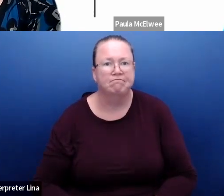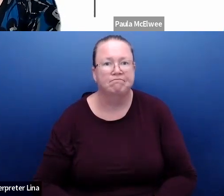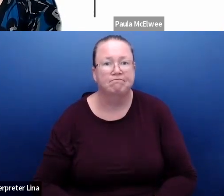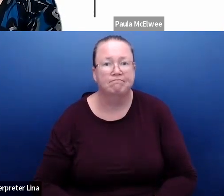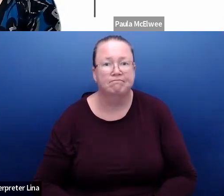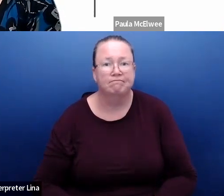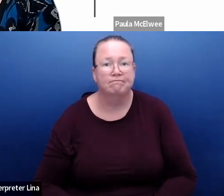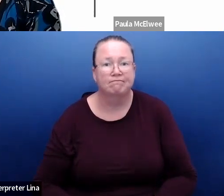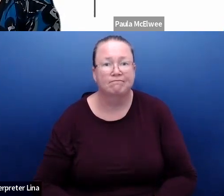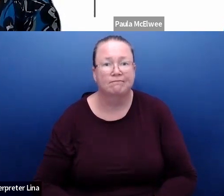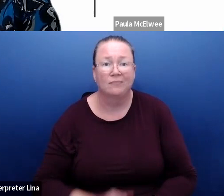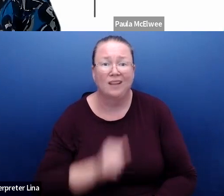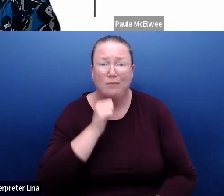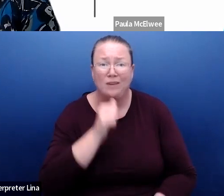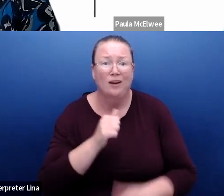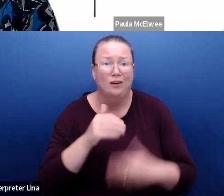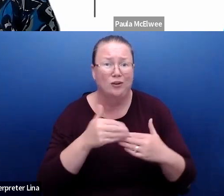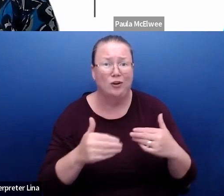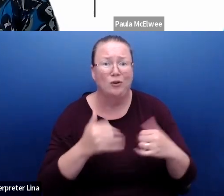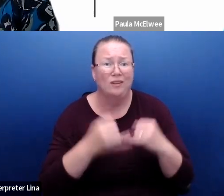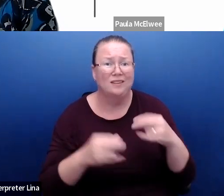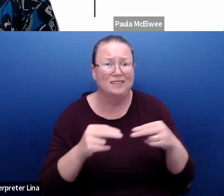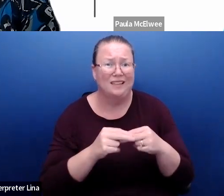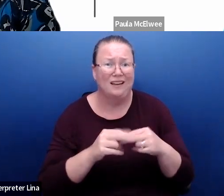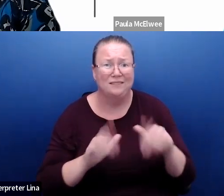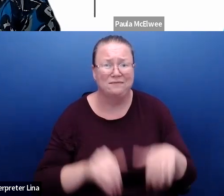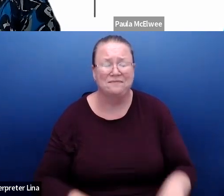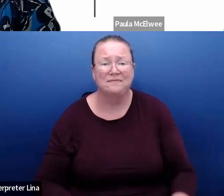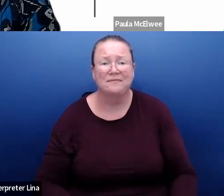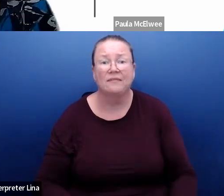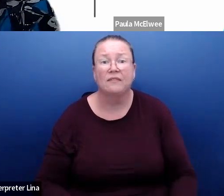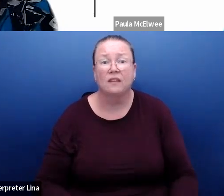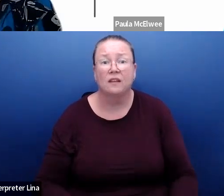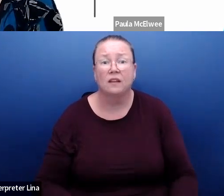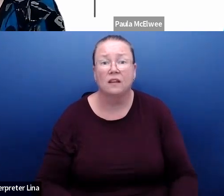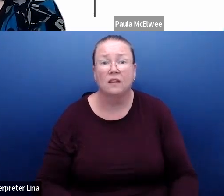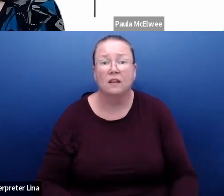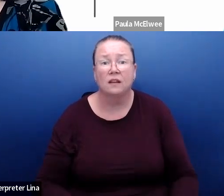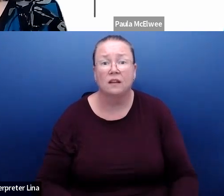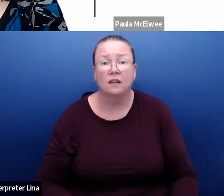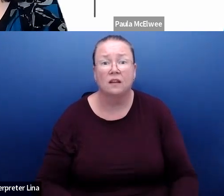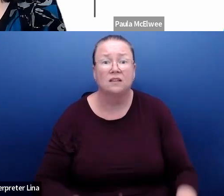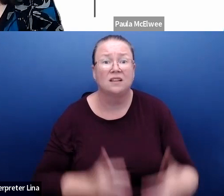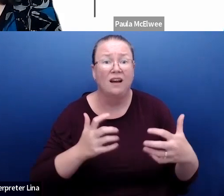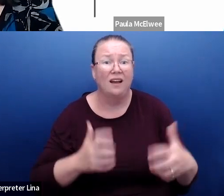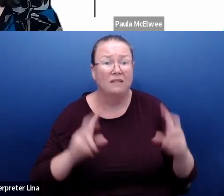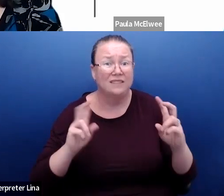So I'm not going to go to that now. Last slide. Nice. And this is a really heavy topic, so I just